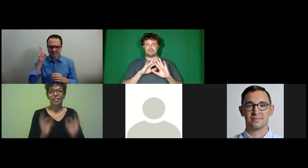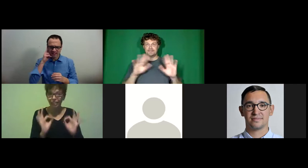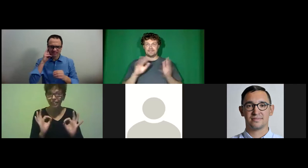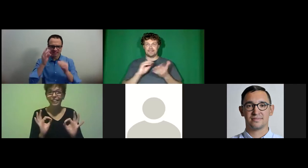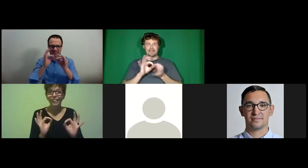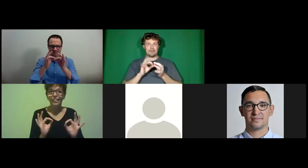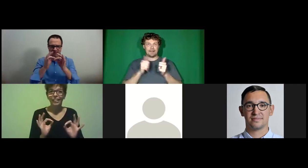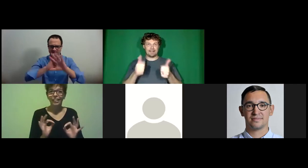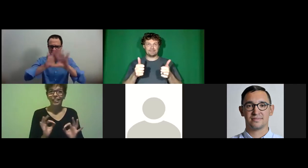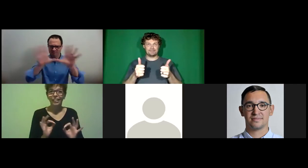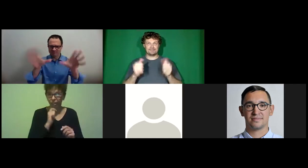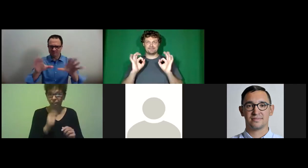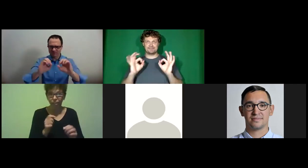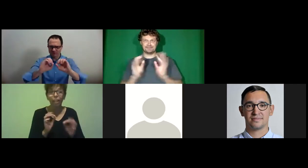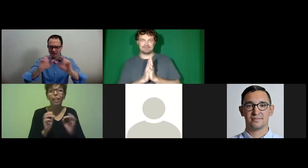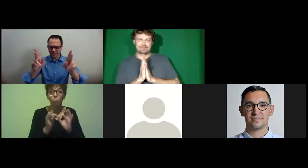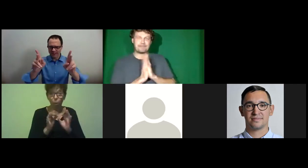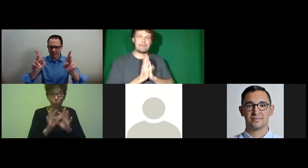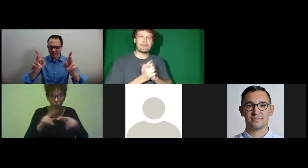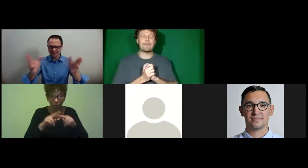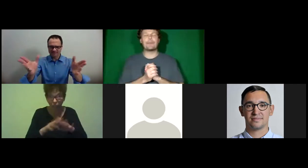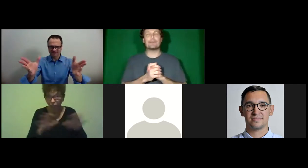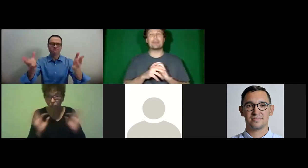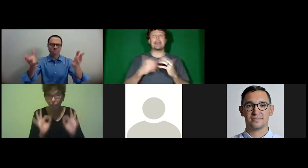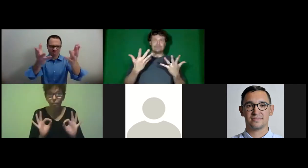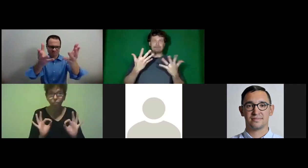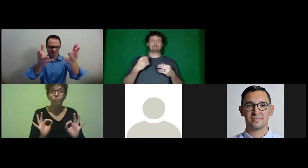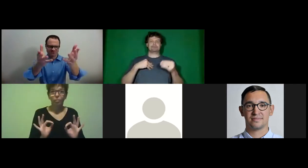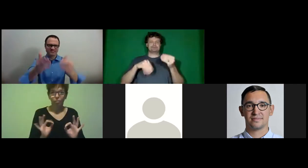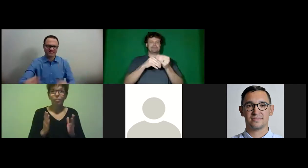Okay. I have the deaf interpreters swapped